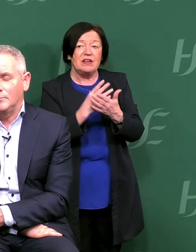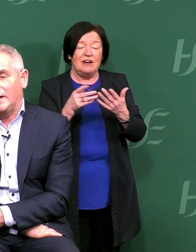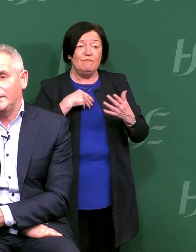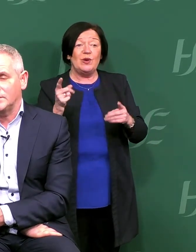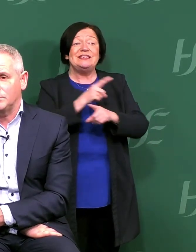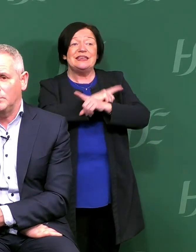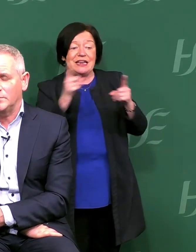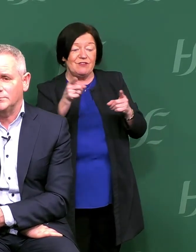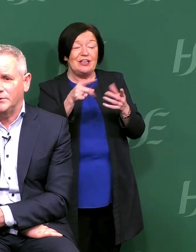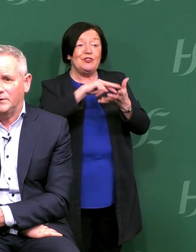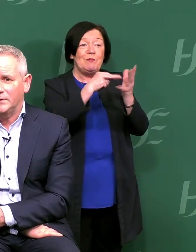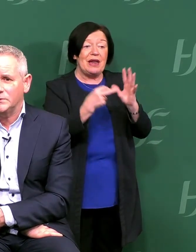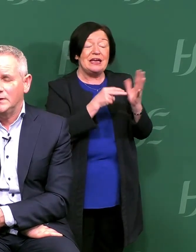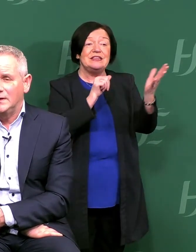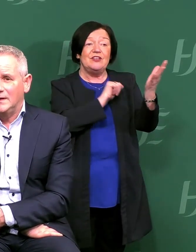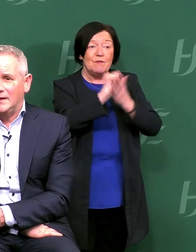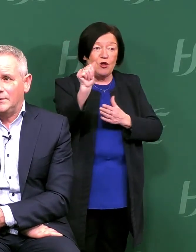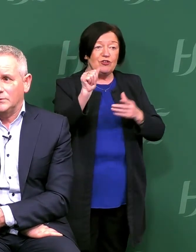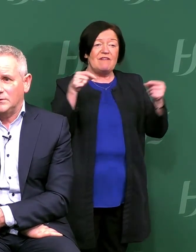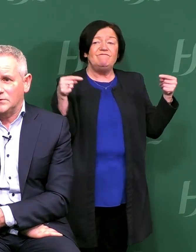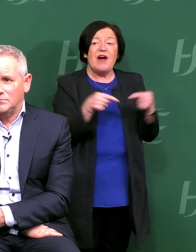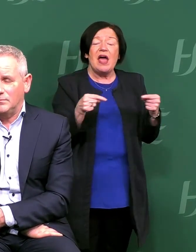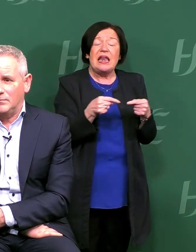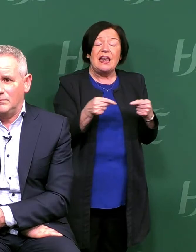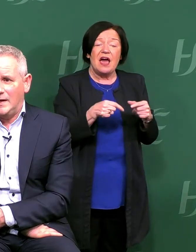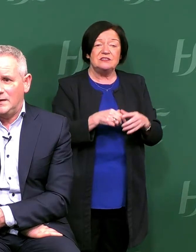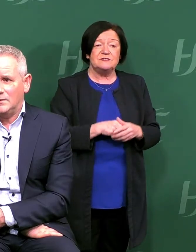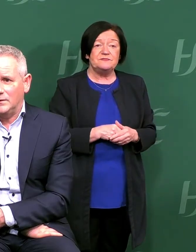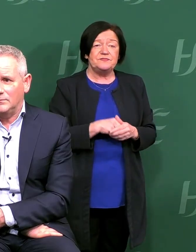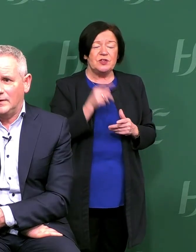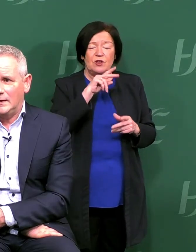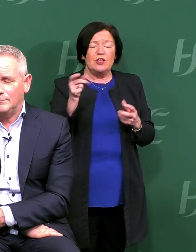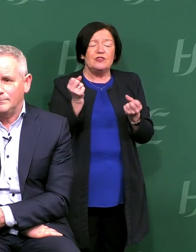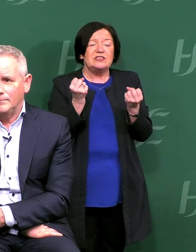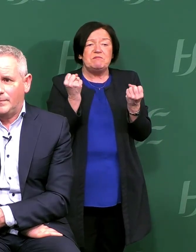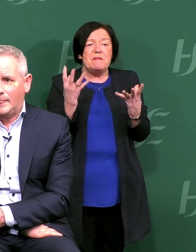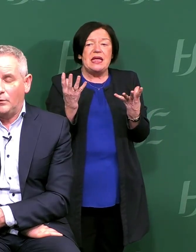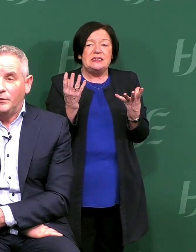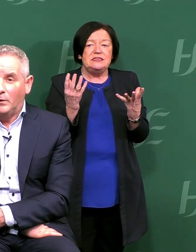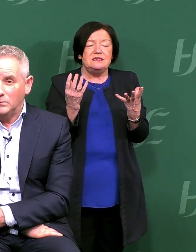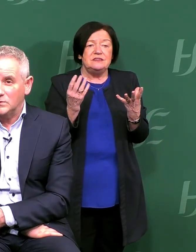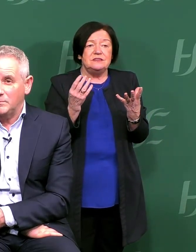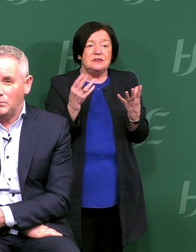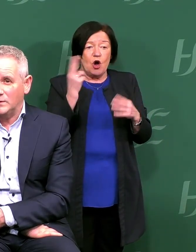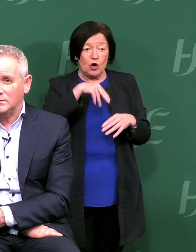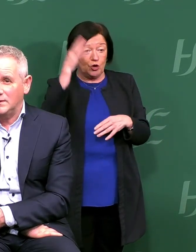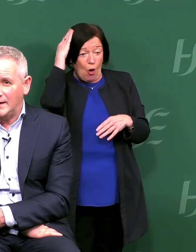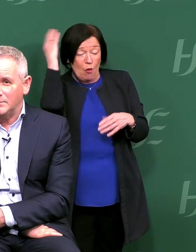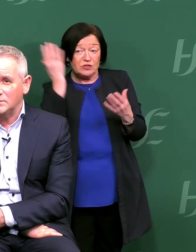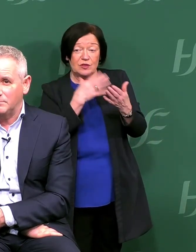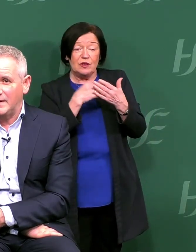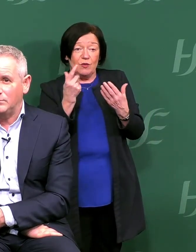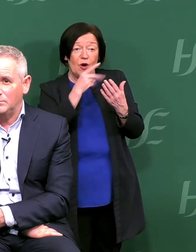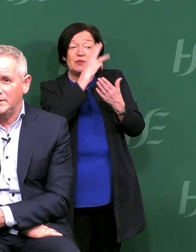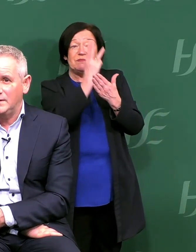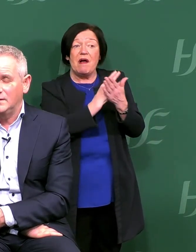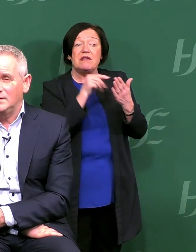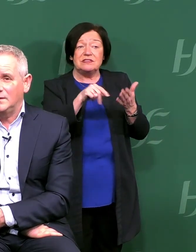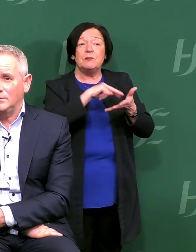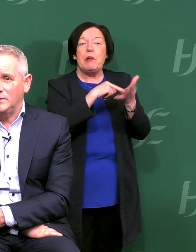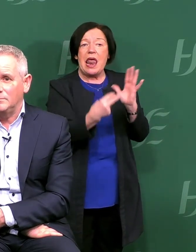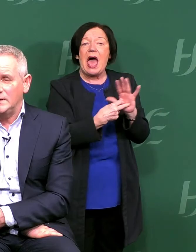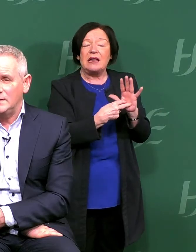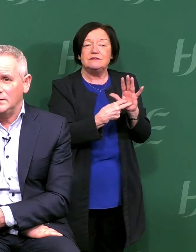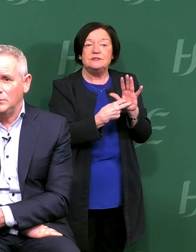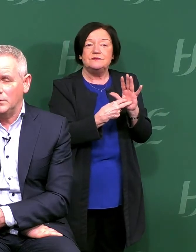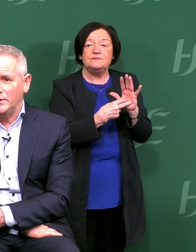the plan as it's published and finalised. I don't think there's many kind of unknowns about what the elements of the plan will be.